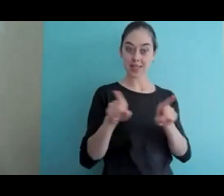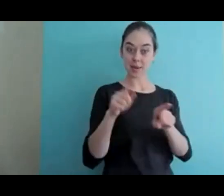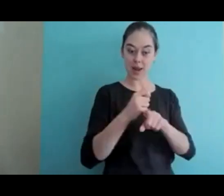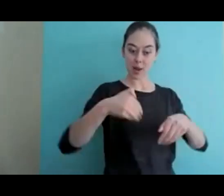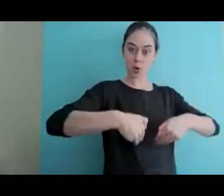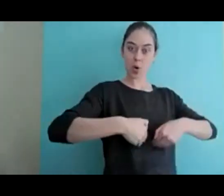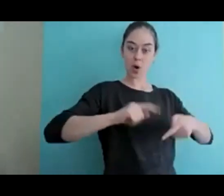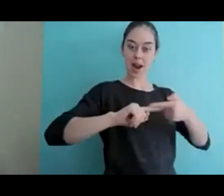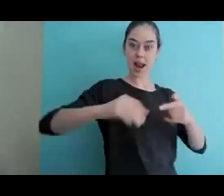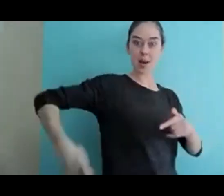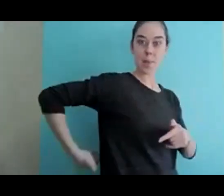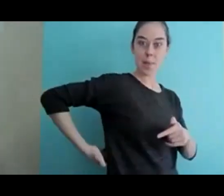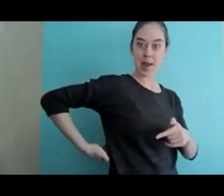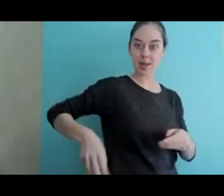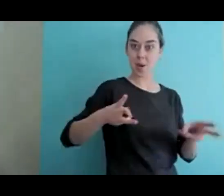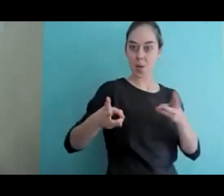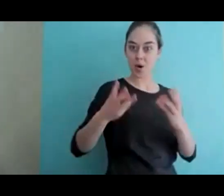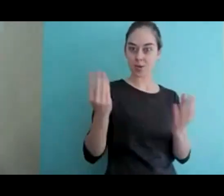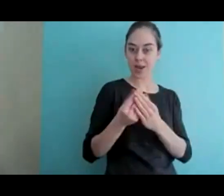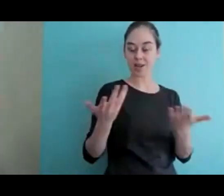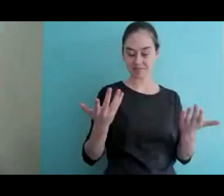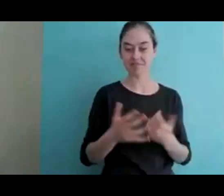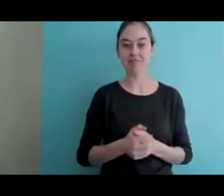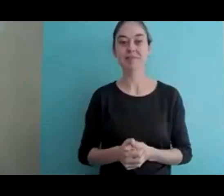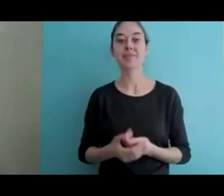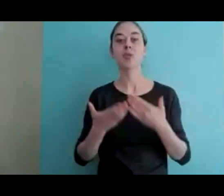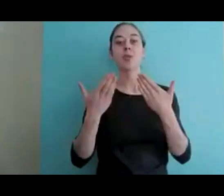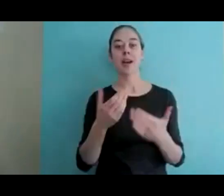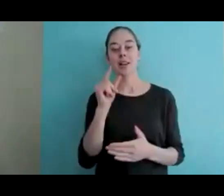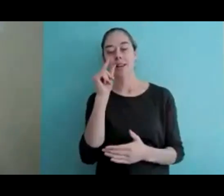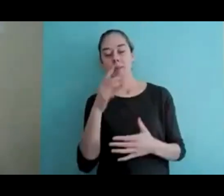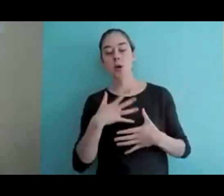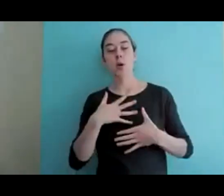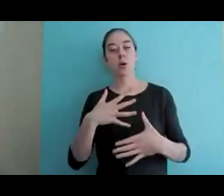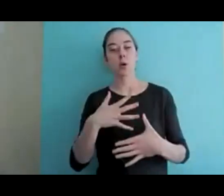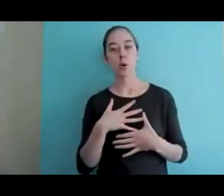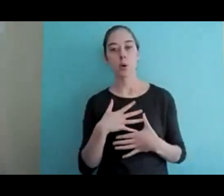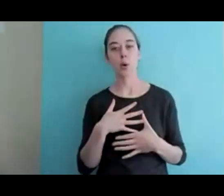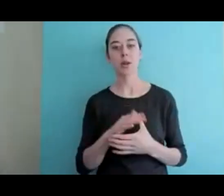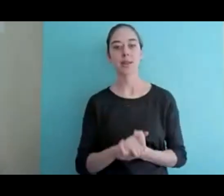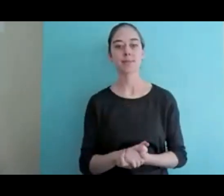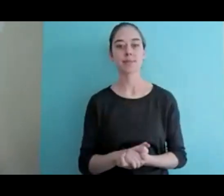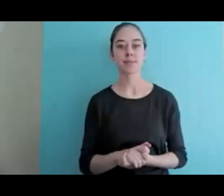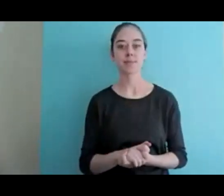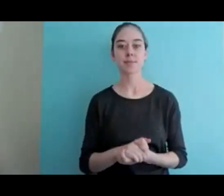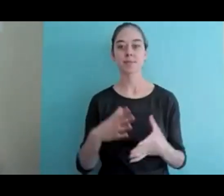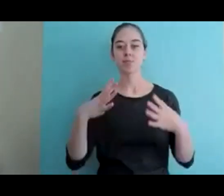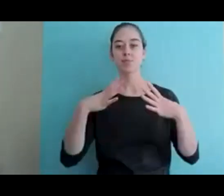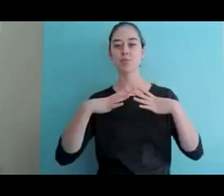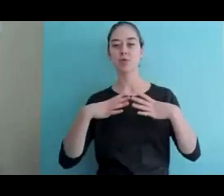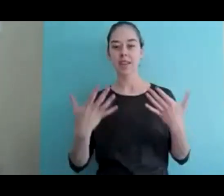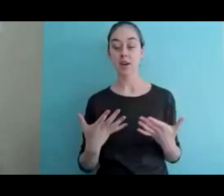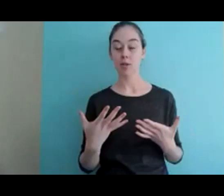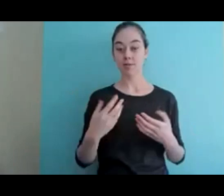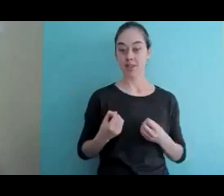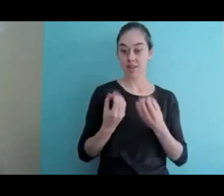as well as our abs. Very good. Little breather. Okay. Going to give you a little tip while we're